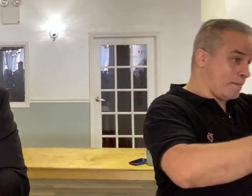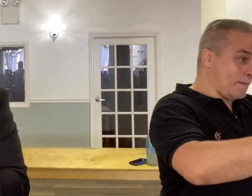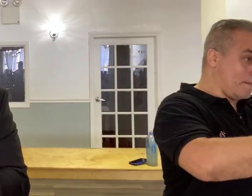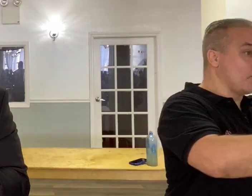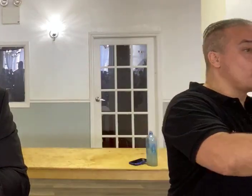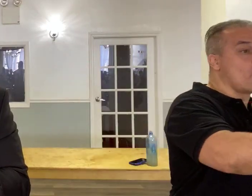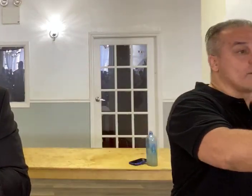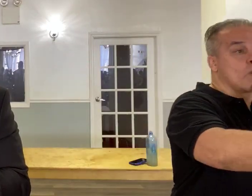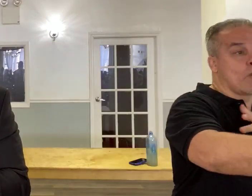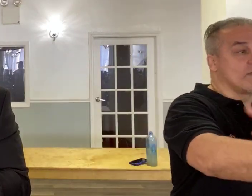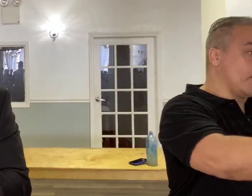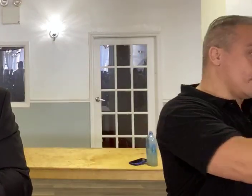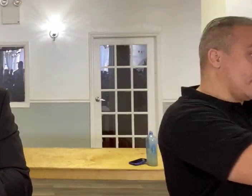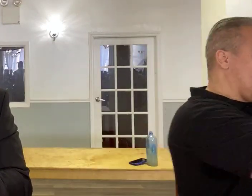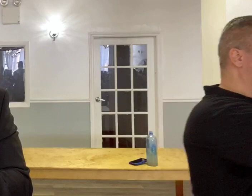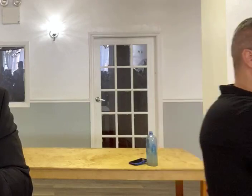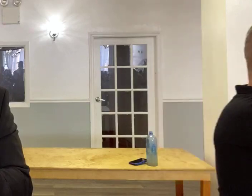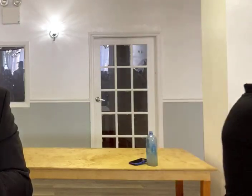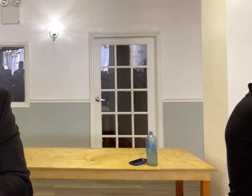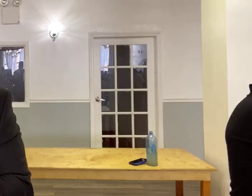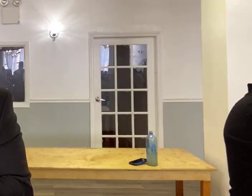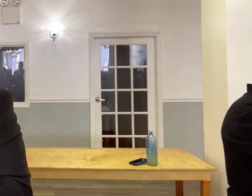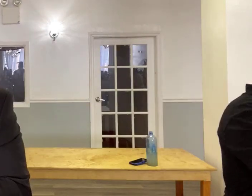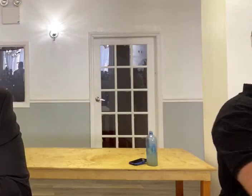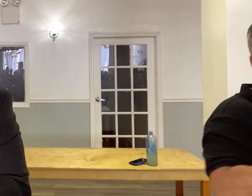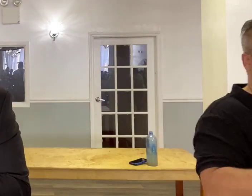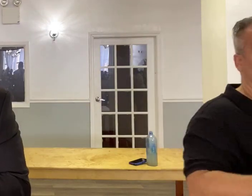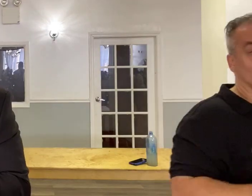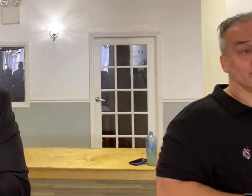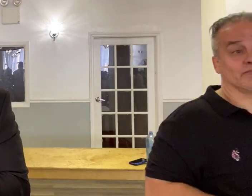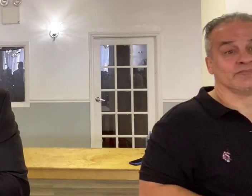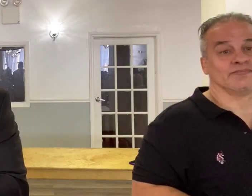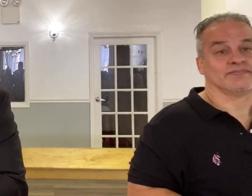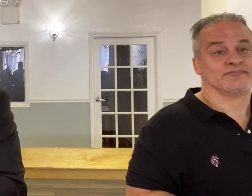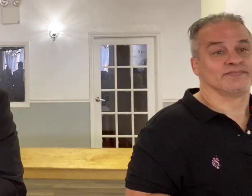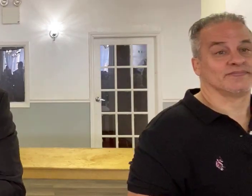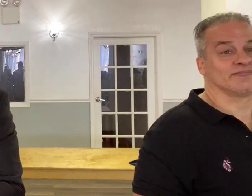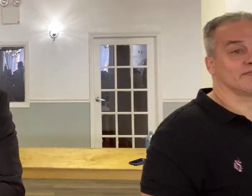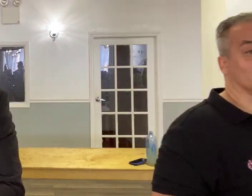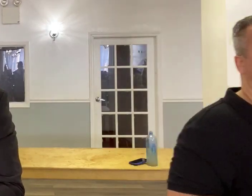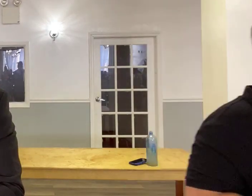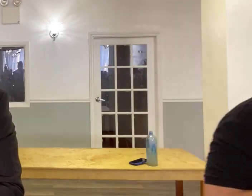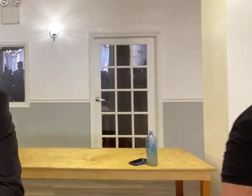have a few minutes of that, and then we'll soon bring our service to a close.